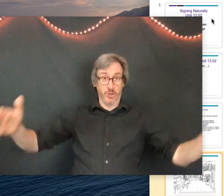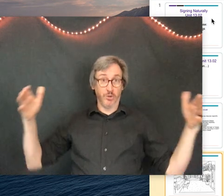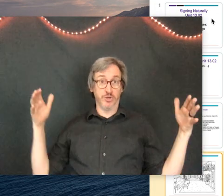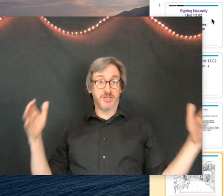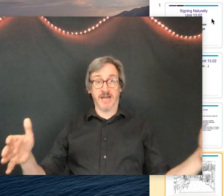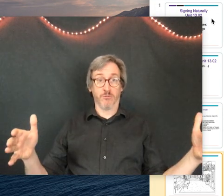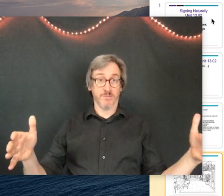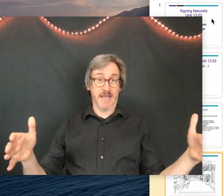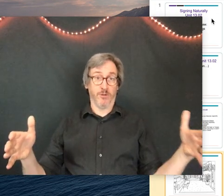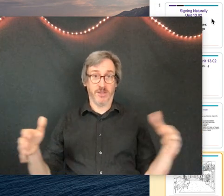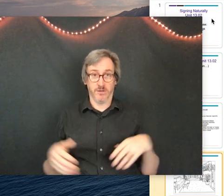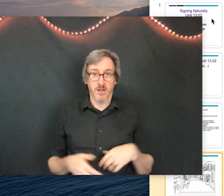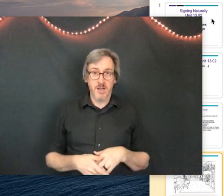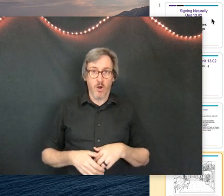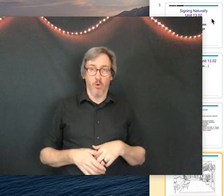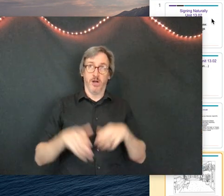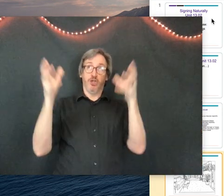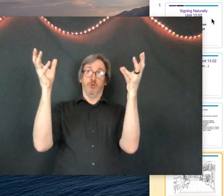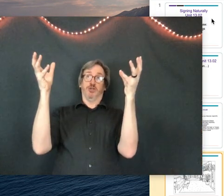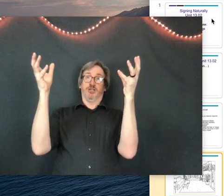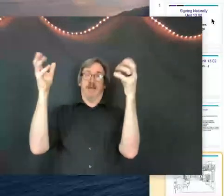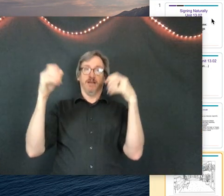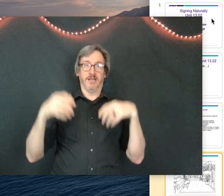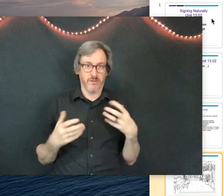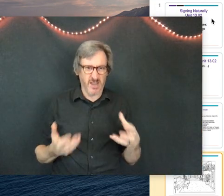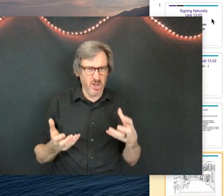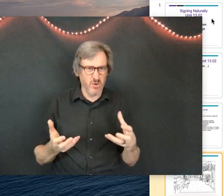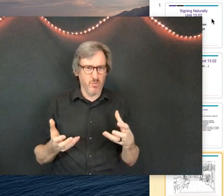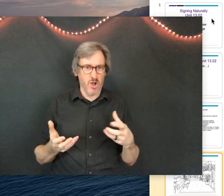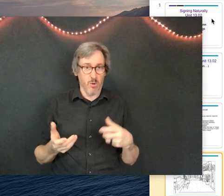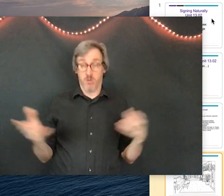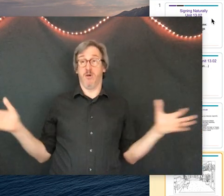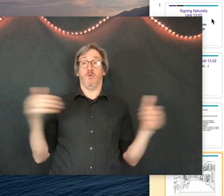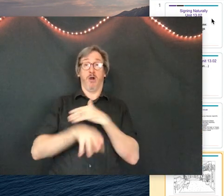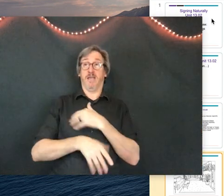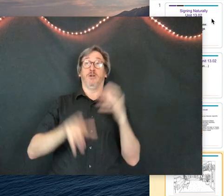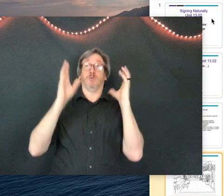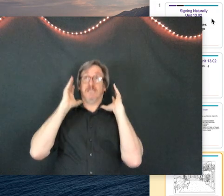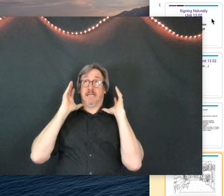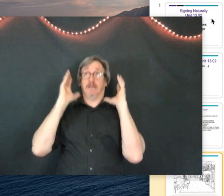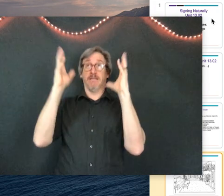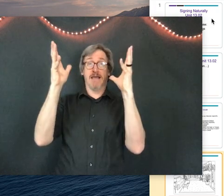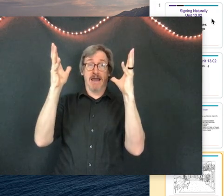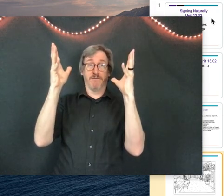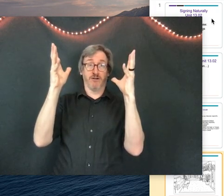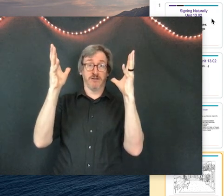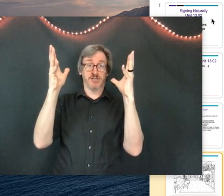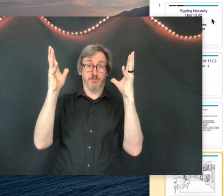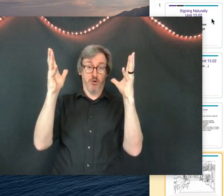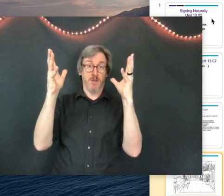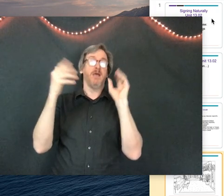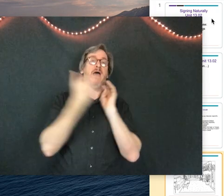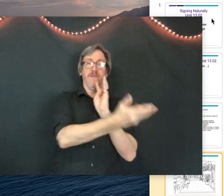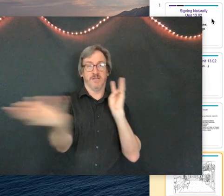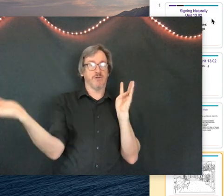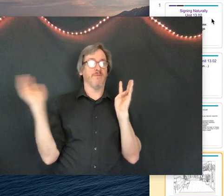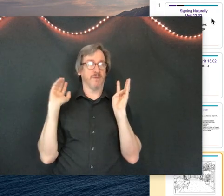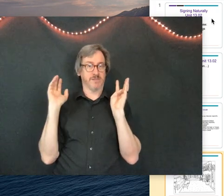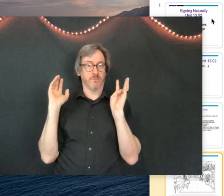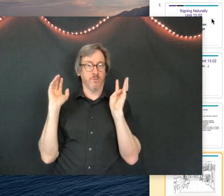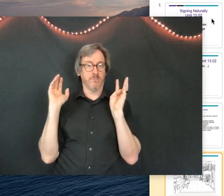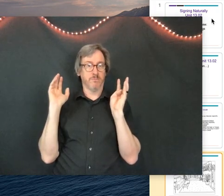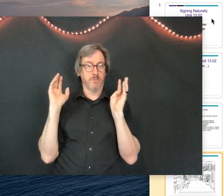this huge dining room table that you, or a huge chandelier that you'd go, whoa, you walk in, you see that first, boom, and then